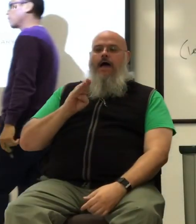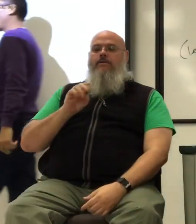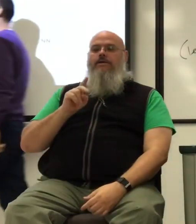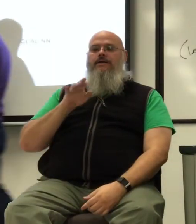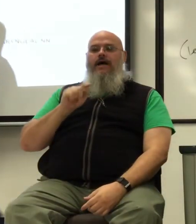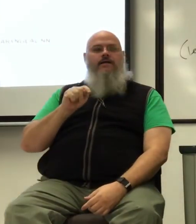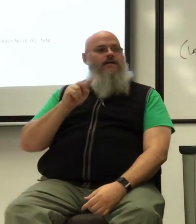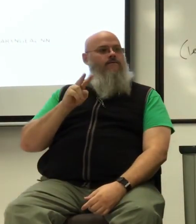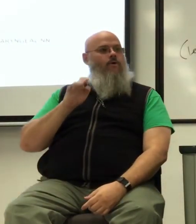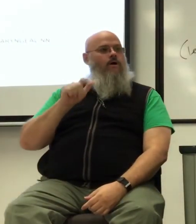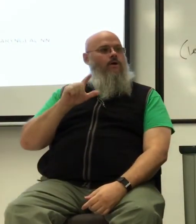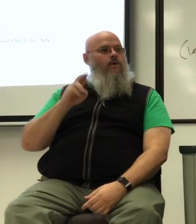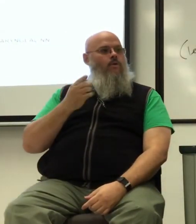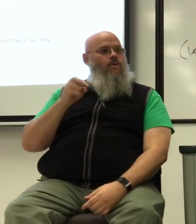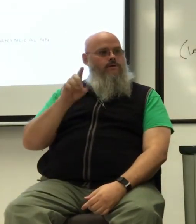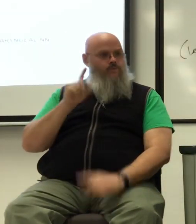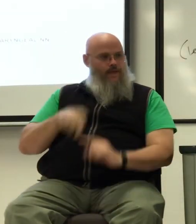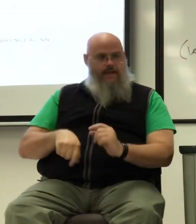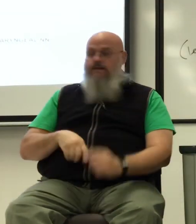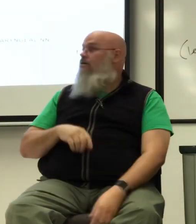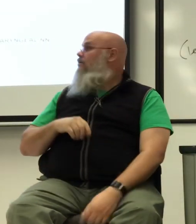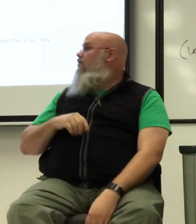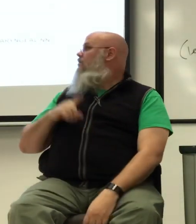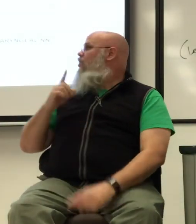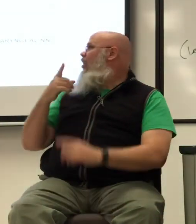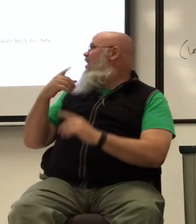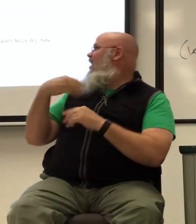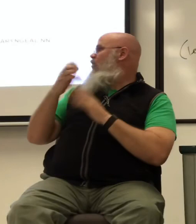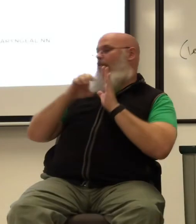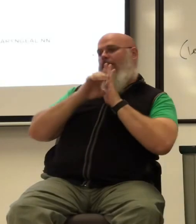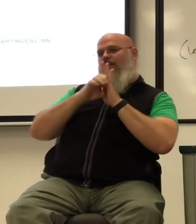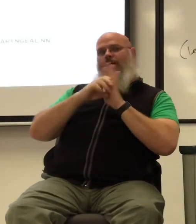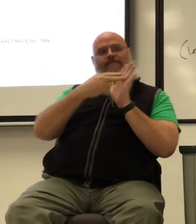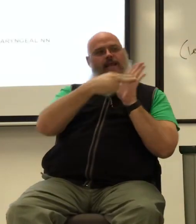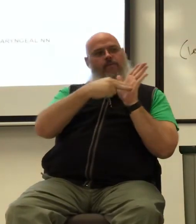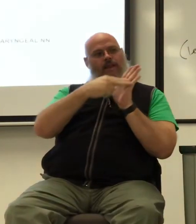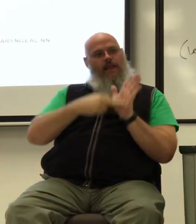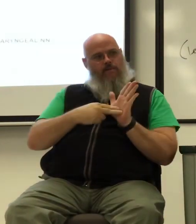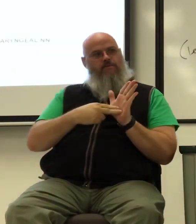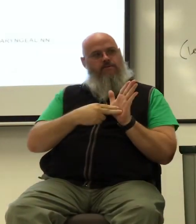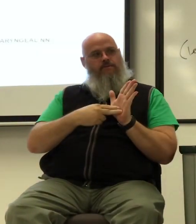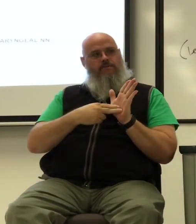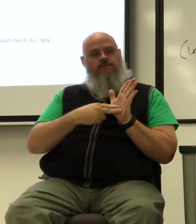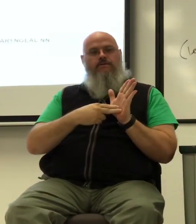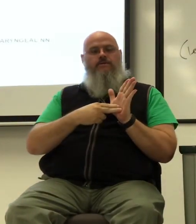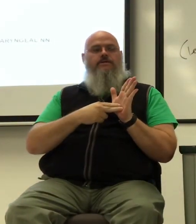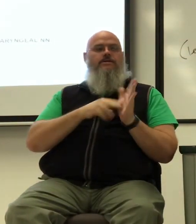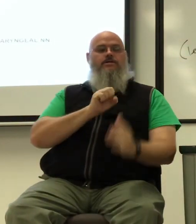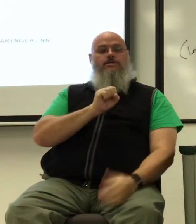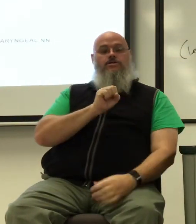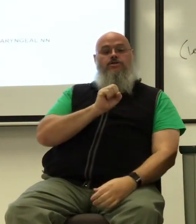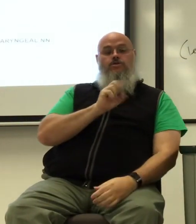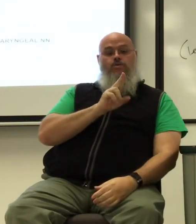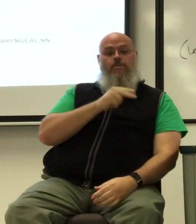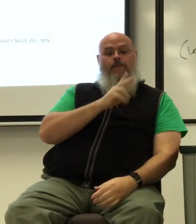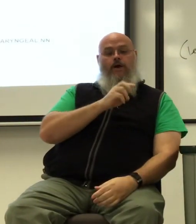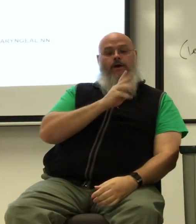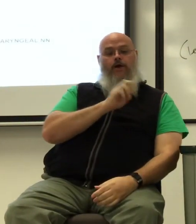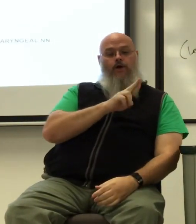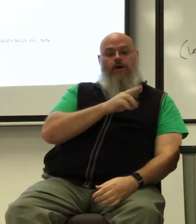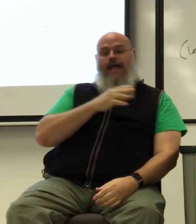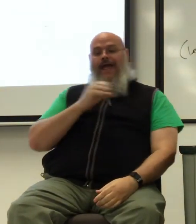picture of the model with both of those nerves labeled, superior and inferior laryngeal